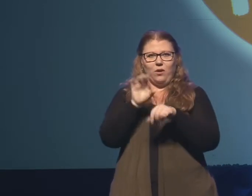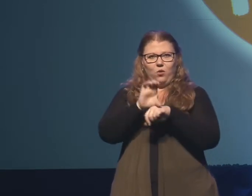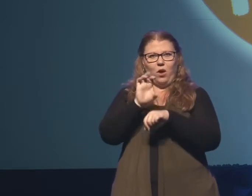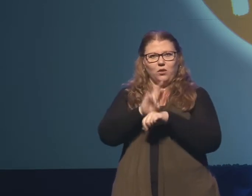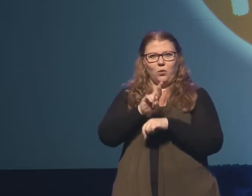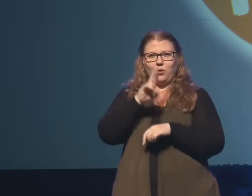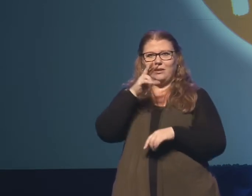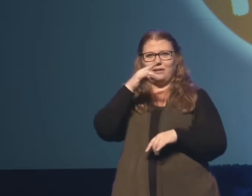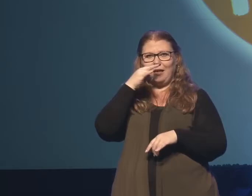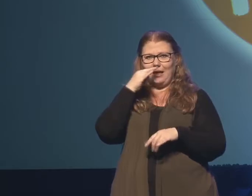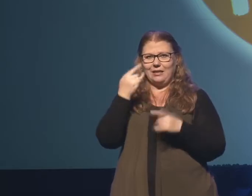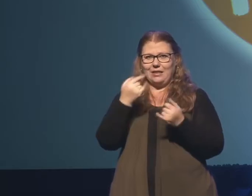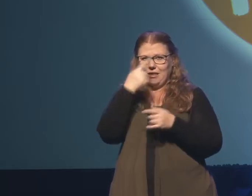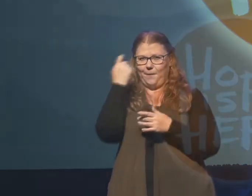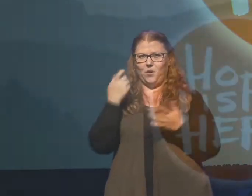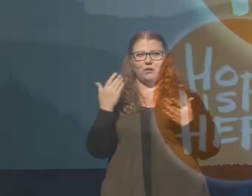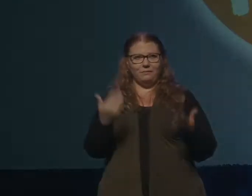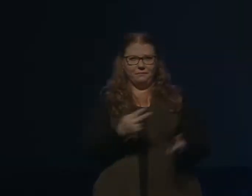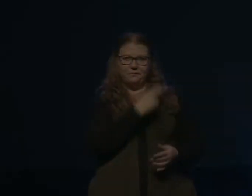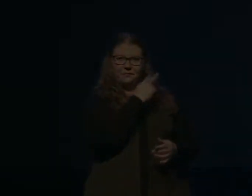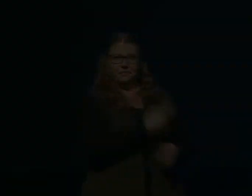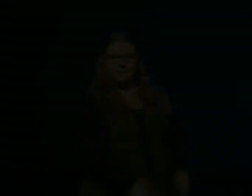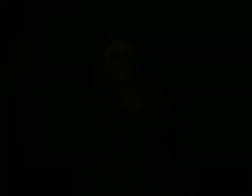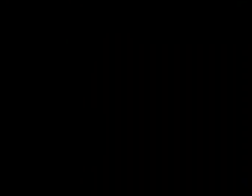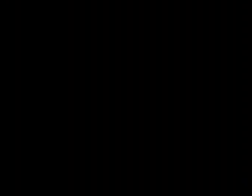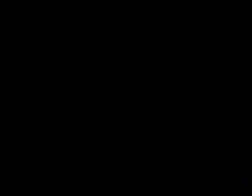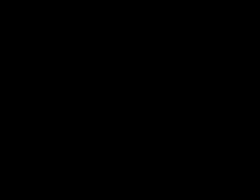Kids this summer. Take a look.